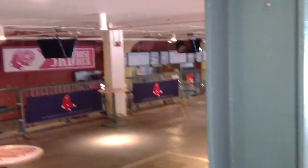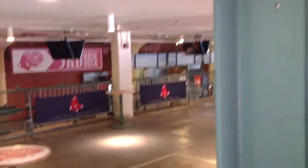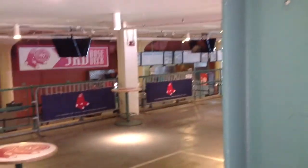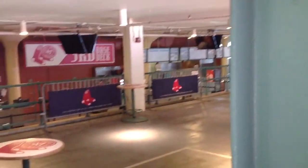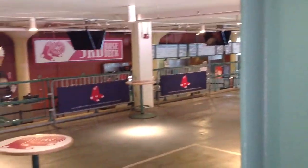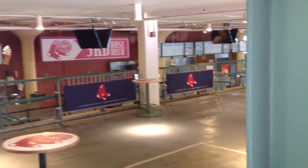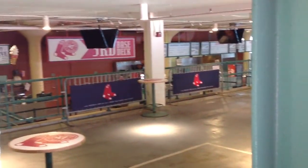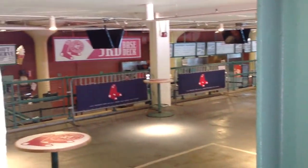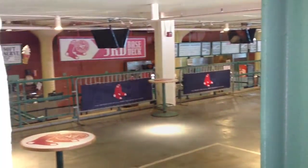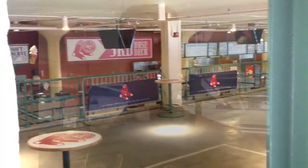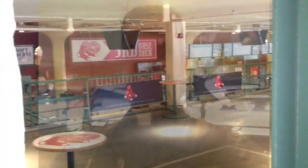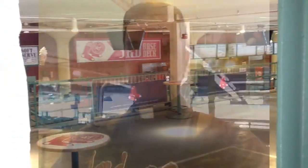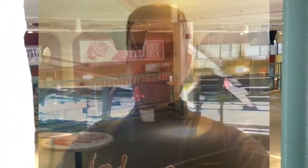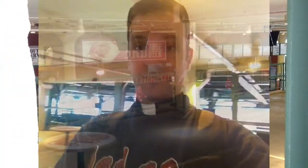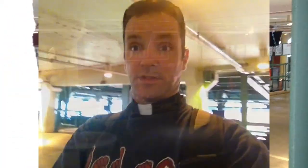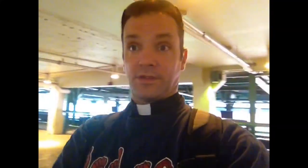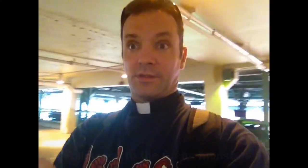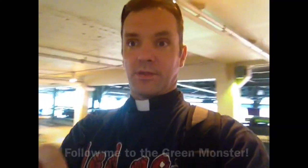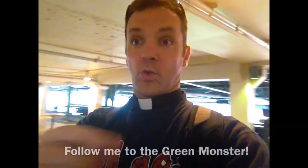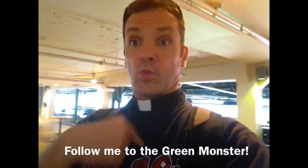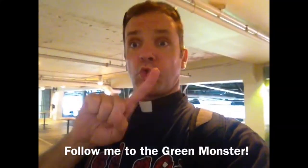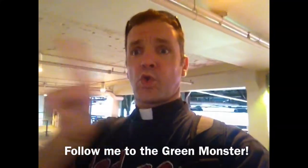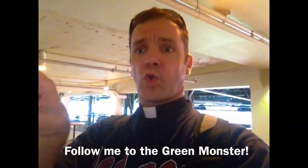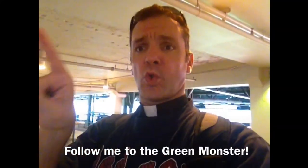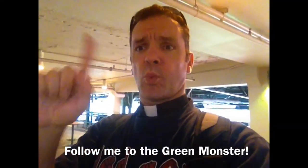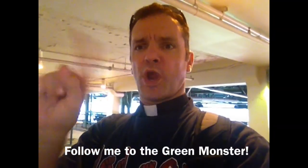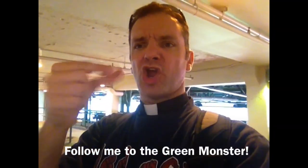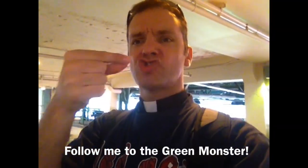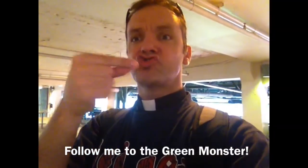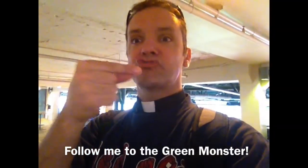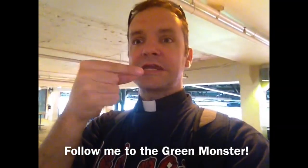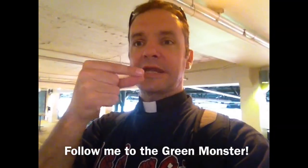Yeah, you take them. I'll start with them.